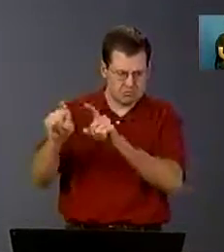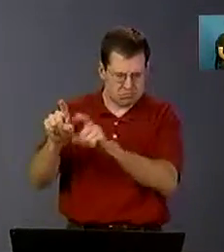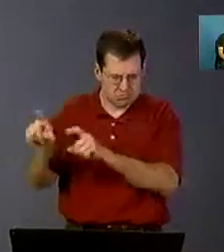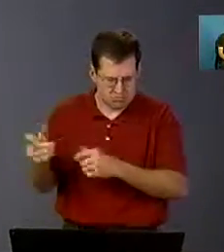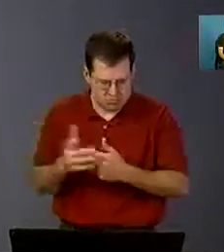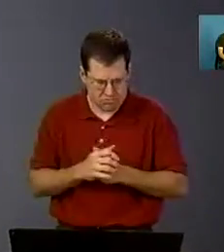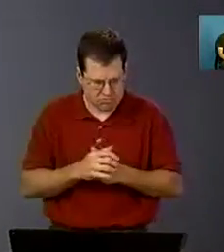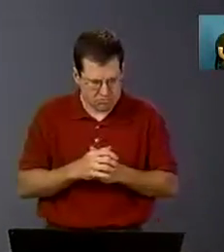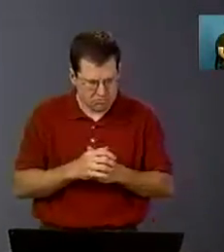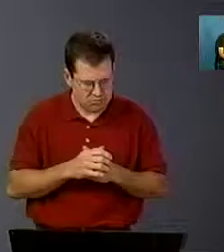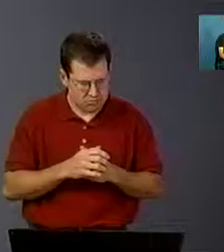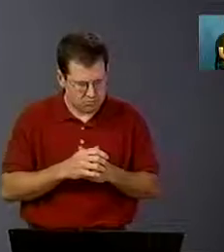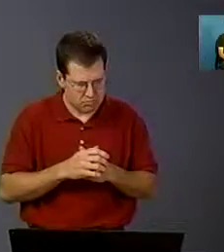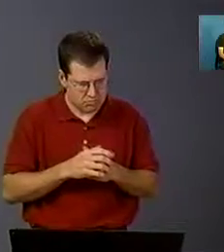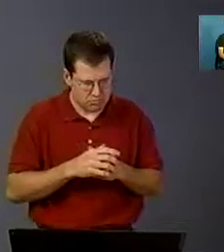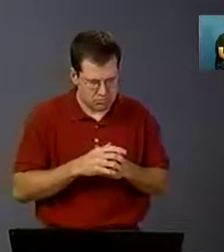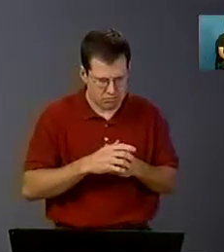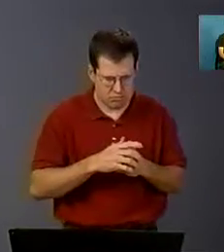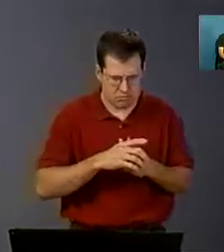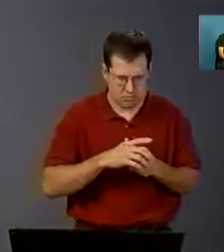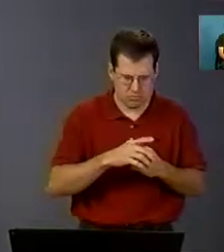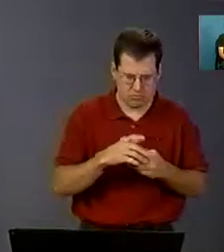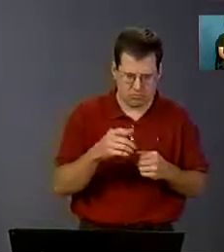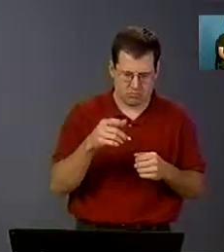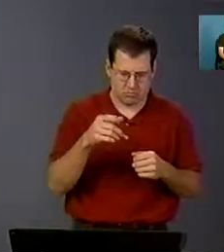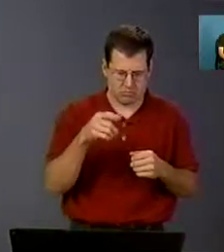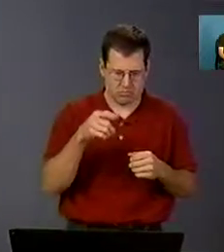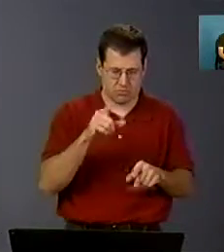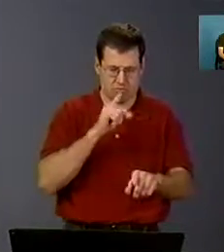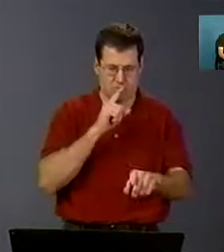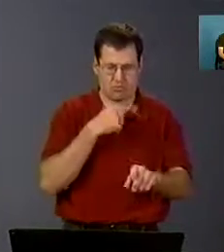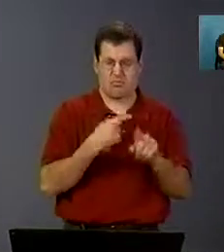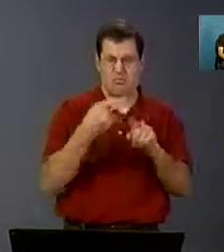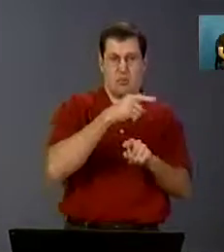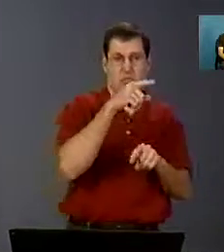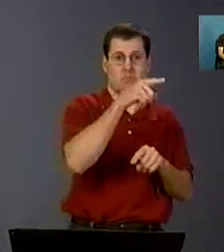people who've had experiences with previous mechanics, and have them give you their input.